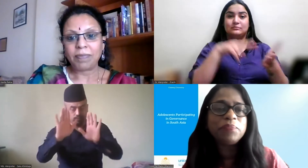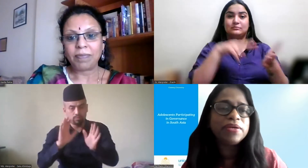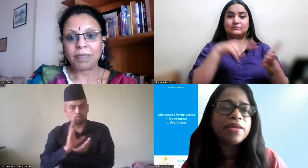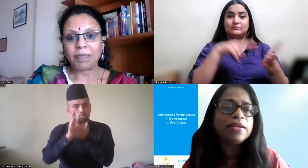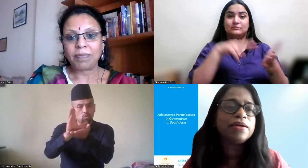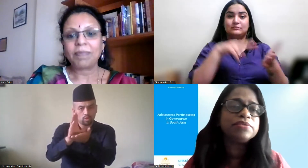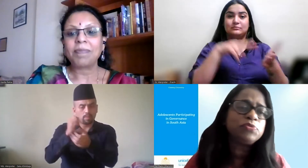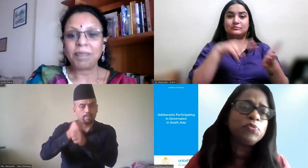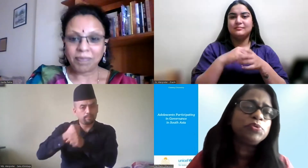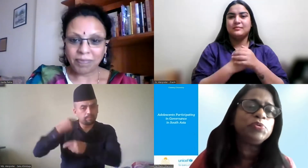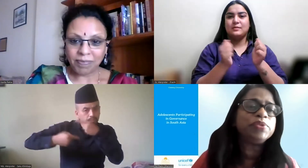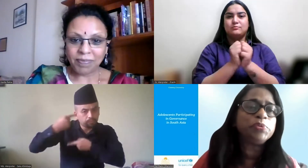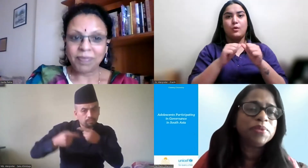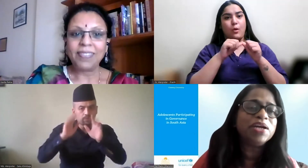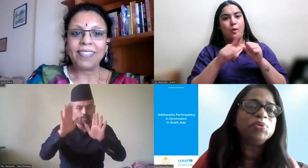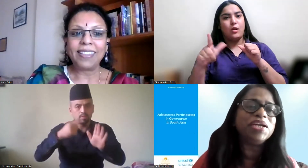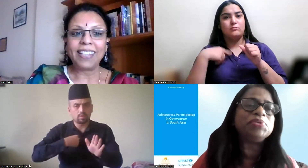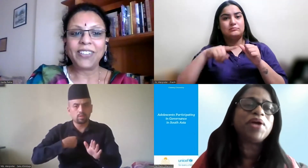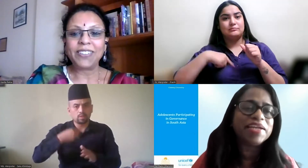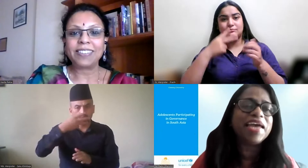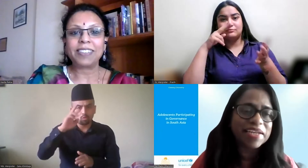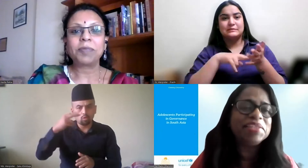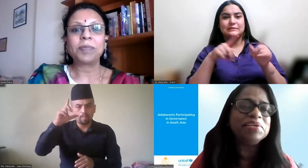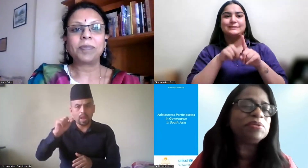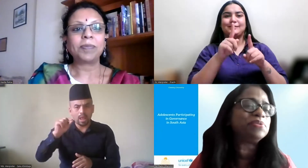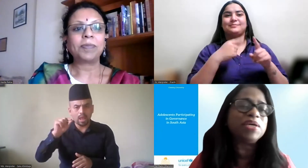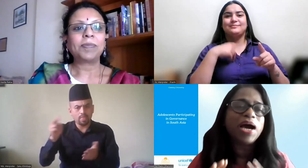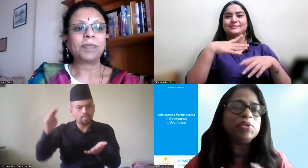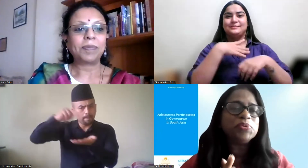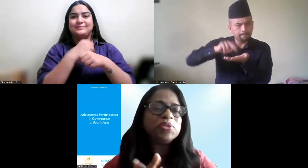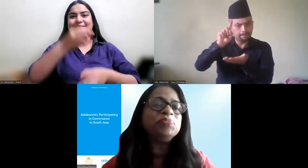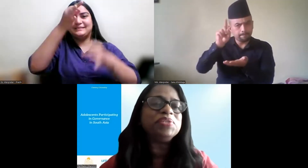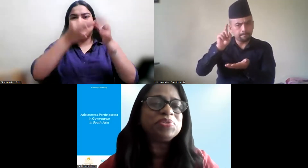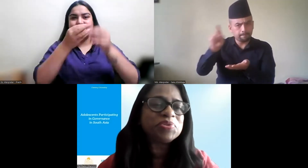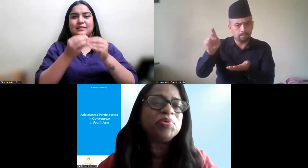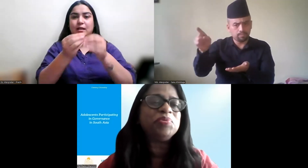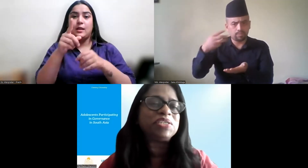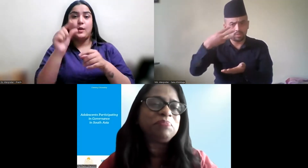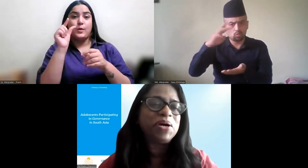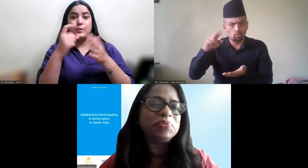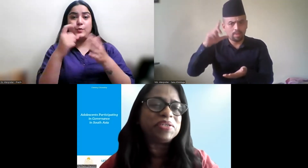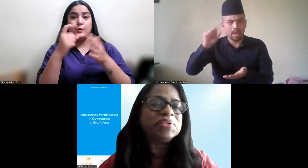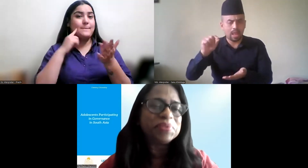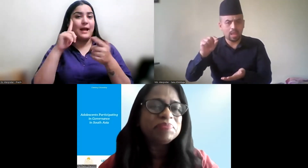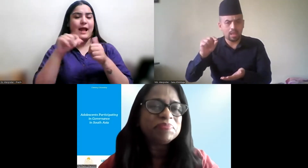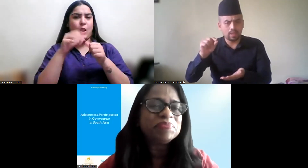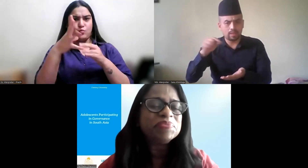you have made. And I just want to know whether Urmila would like to add anything, because I know that you've been so much a part